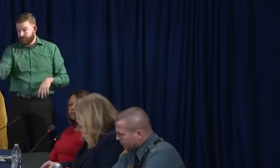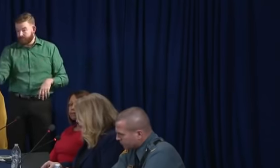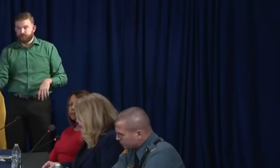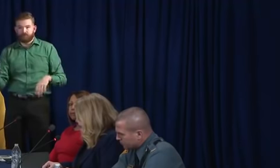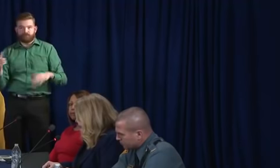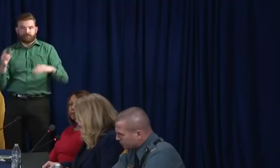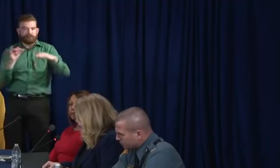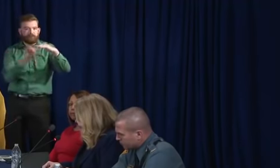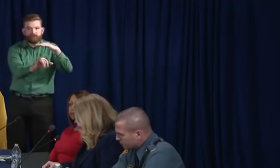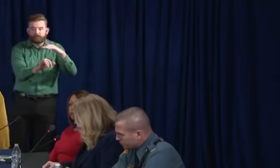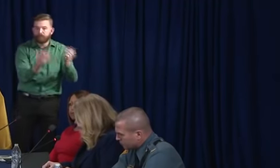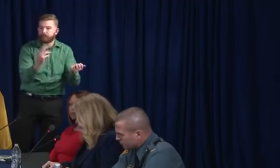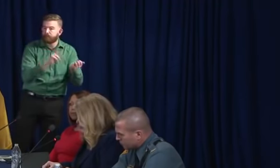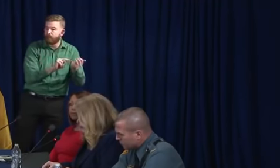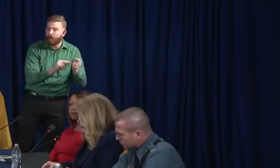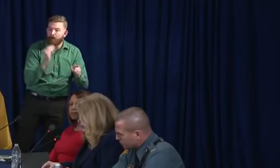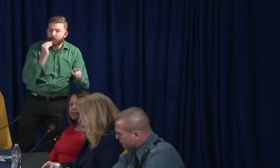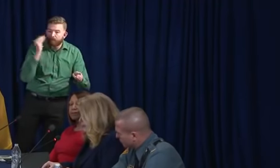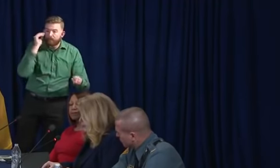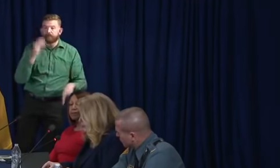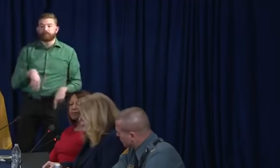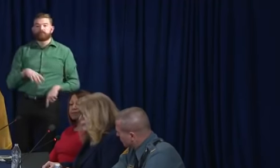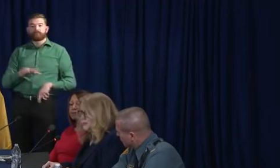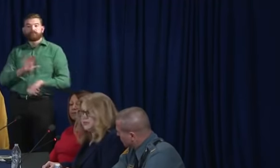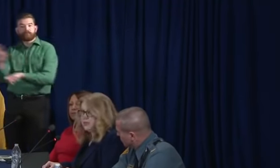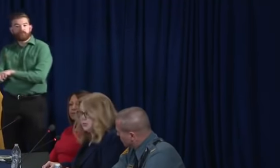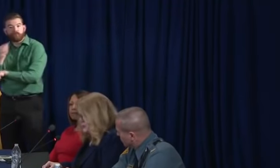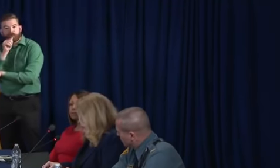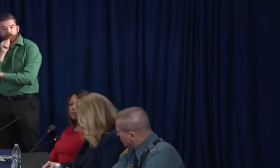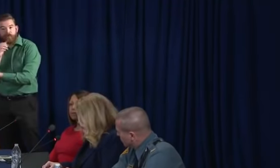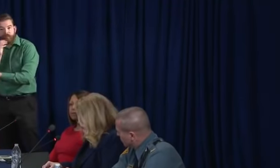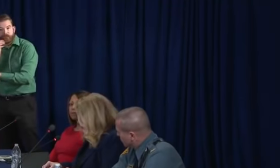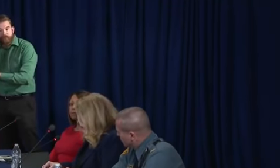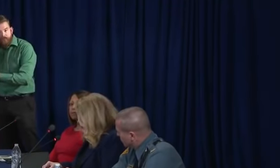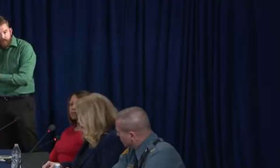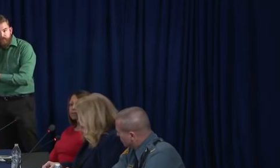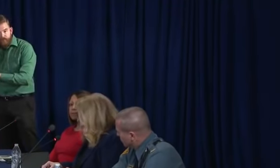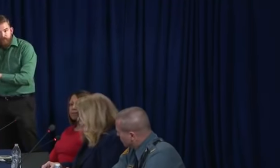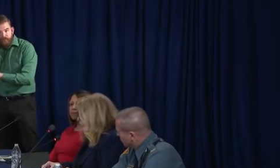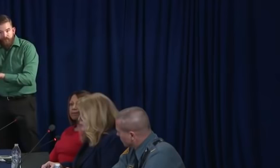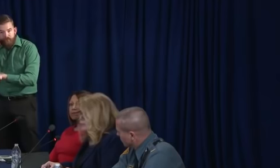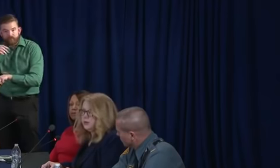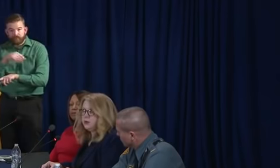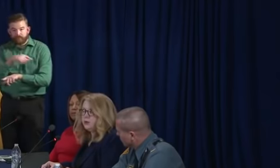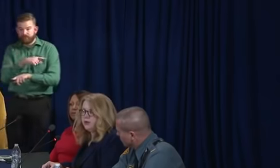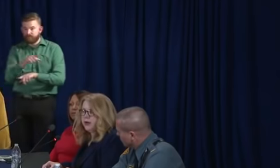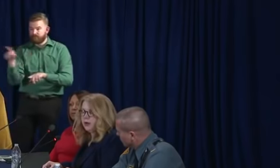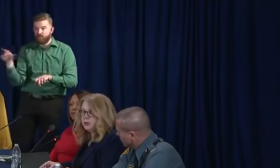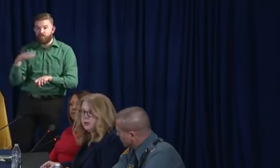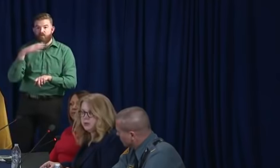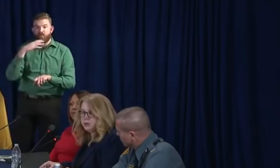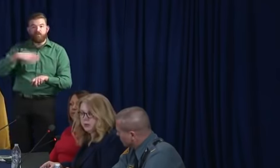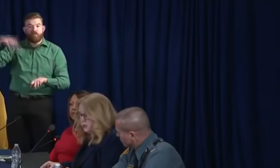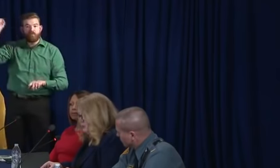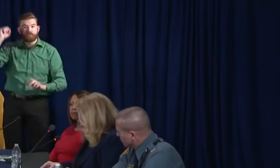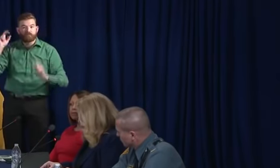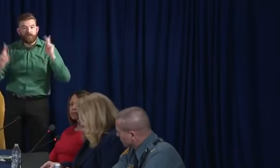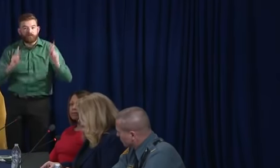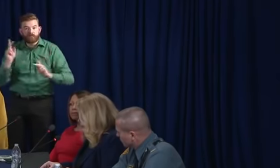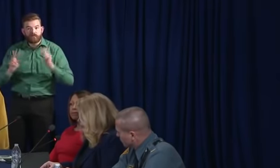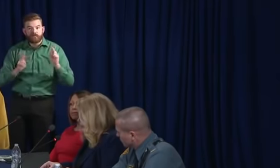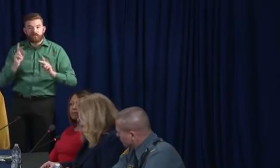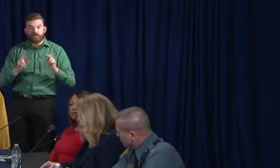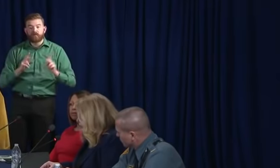older residents and their care providers in maintaining these services and working with our community